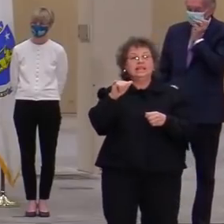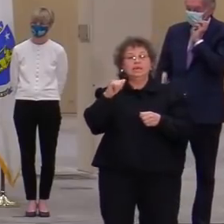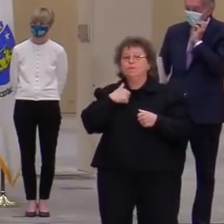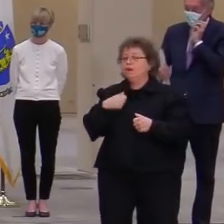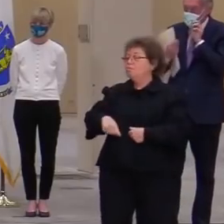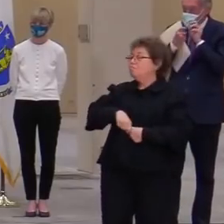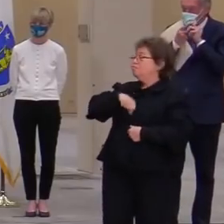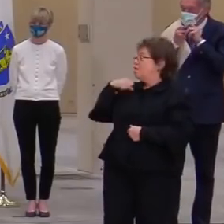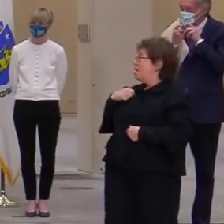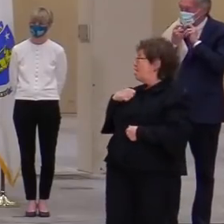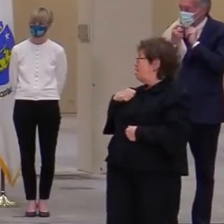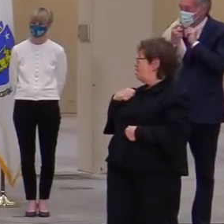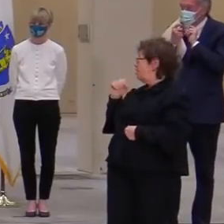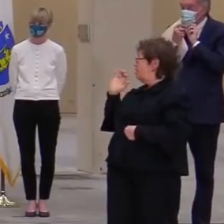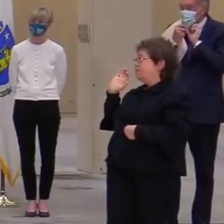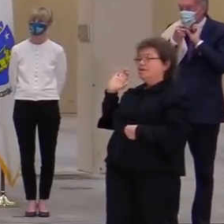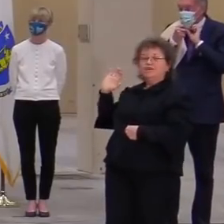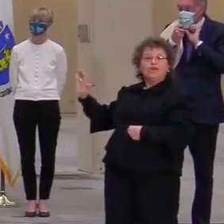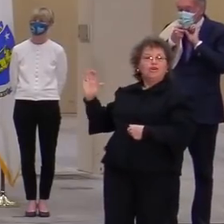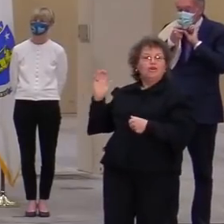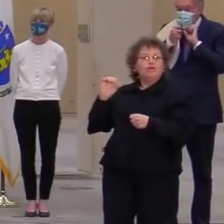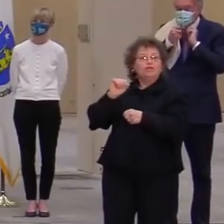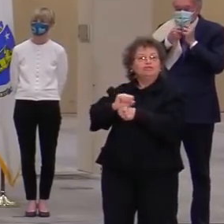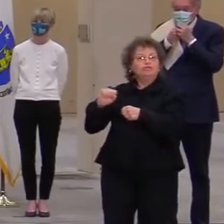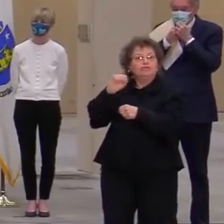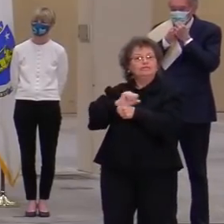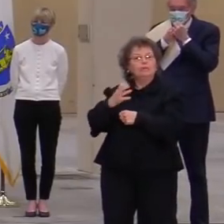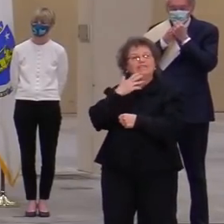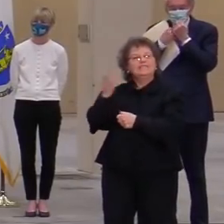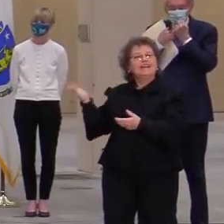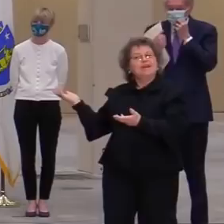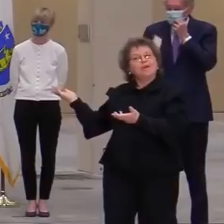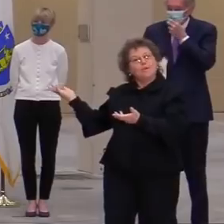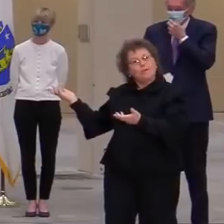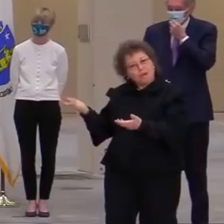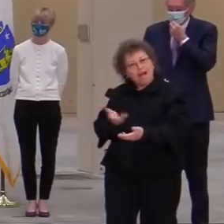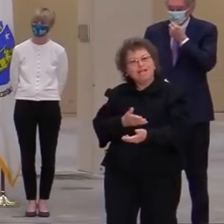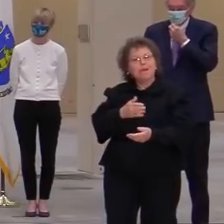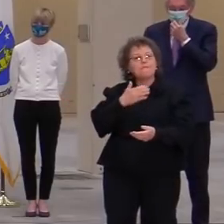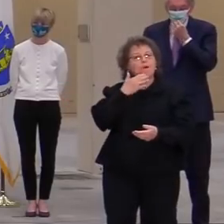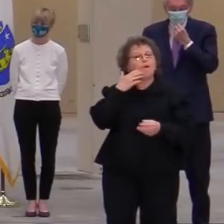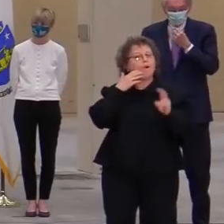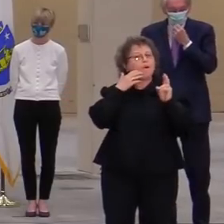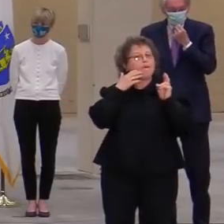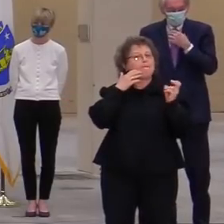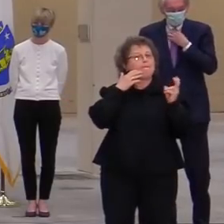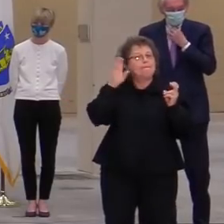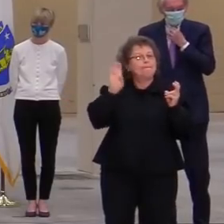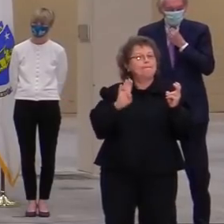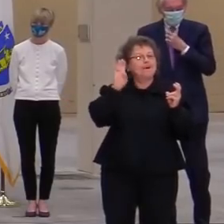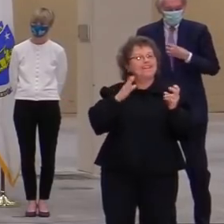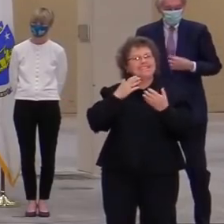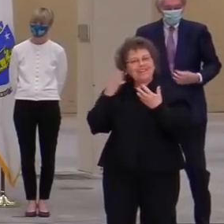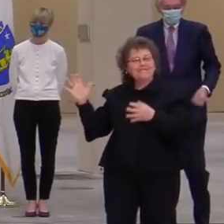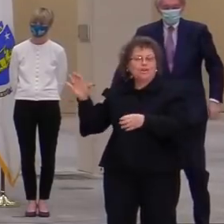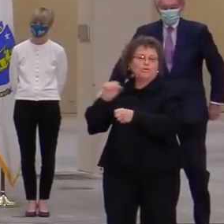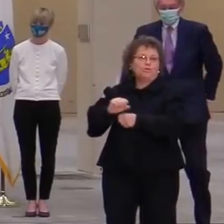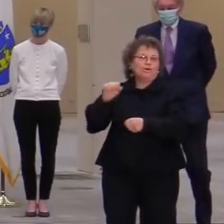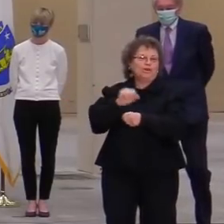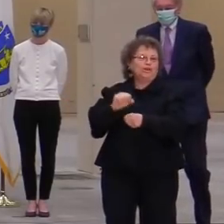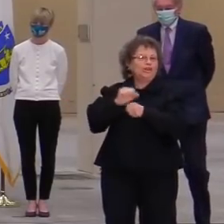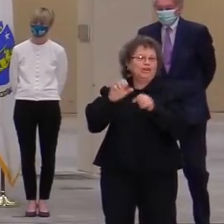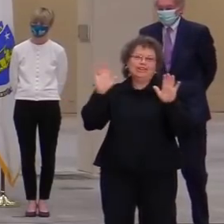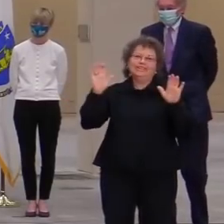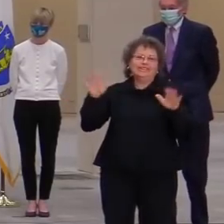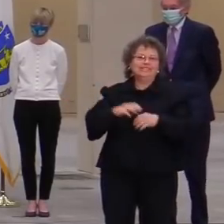of your service, and I just want to say welcome home. Thank you for all your great work. I